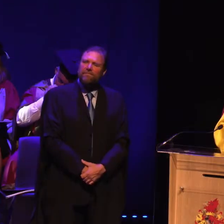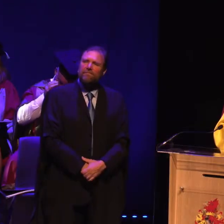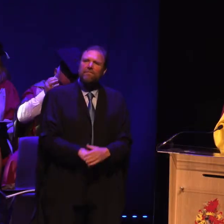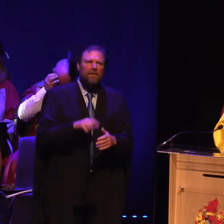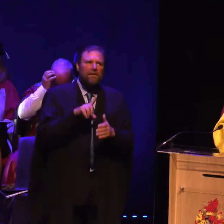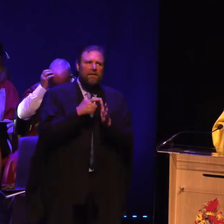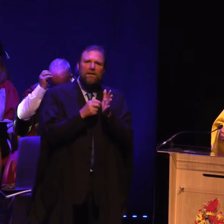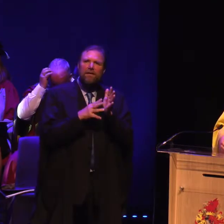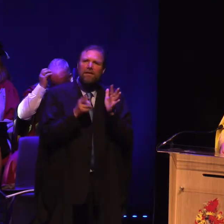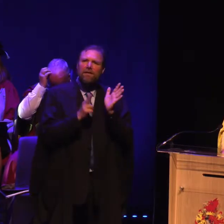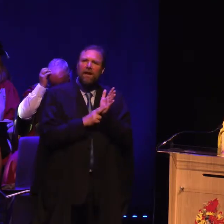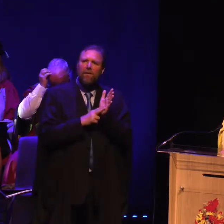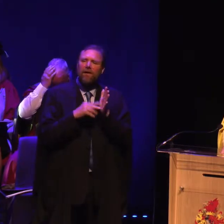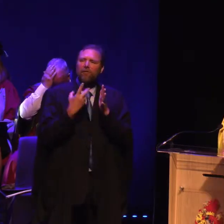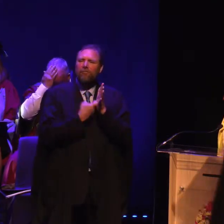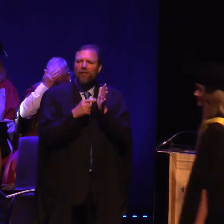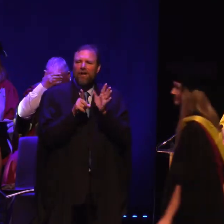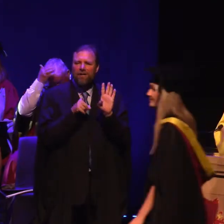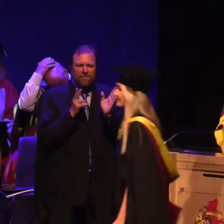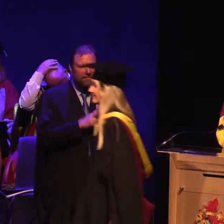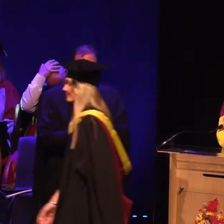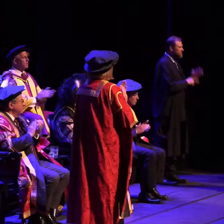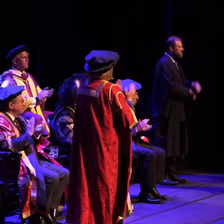Cara Ryan.